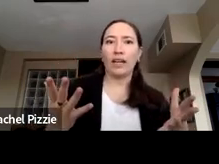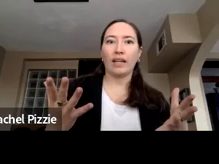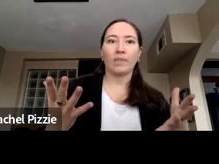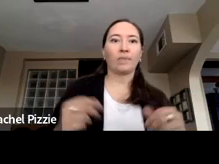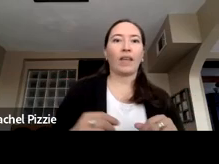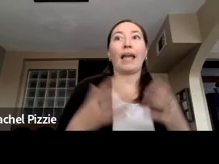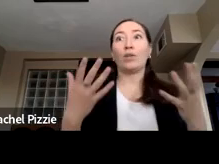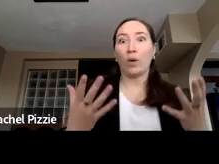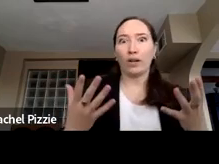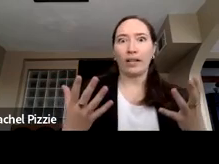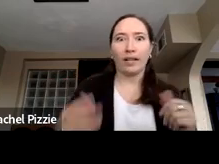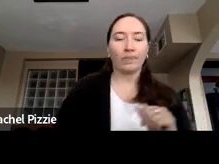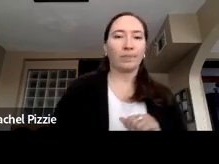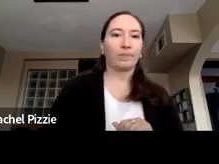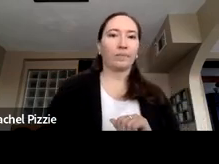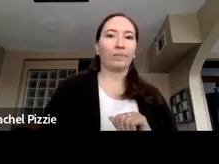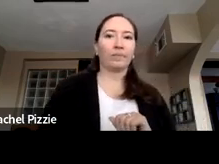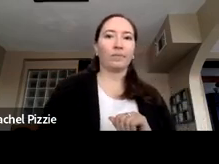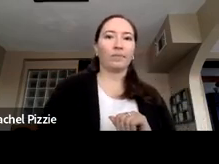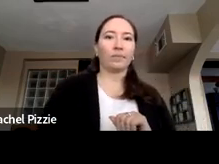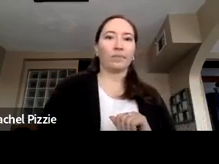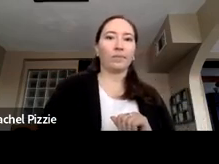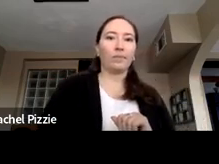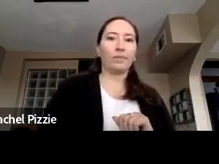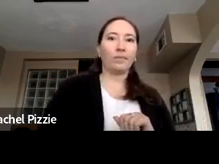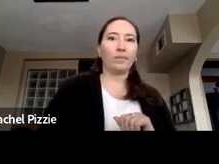looks like and where to click.